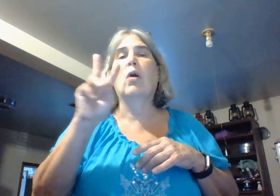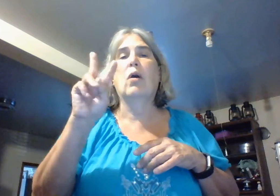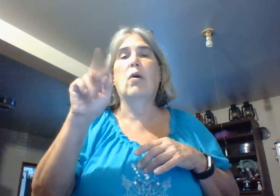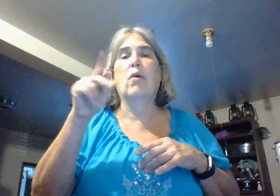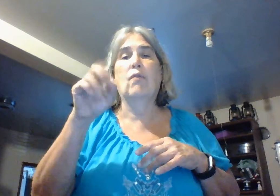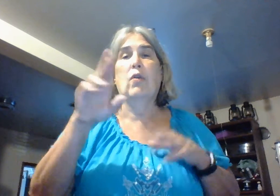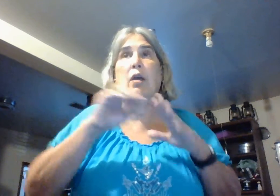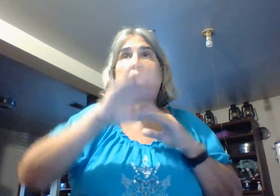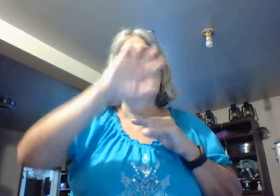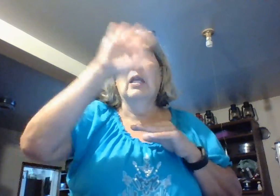high.